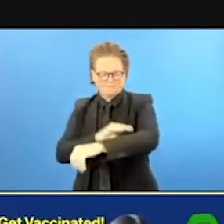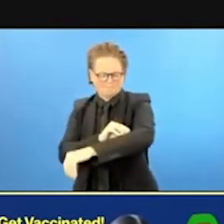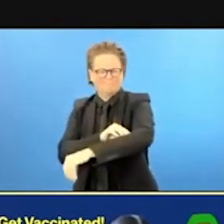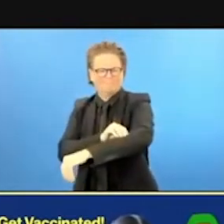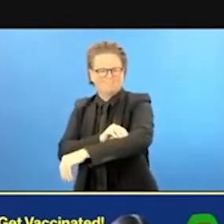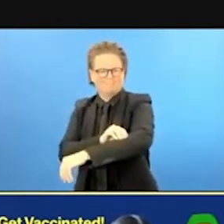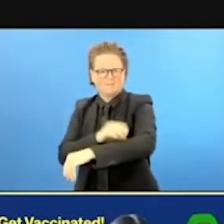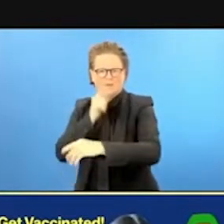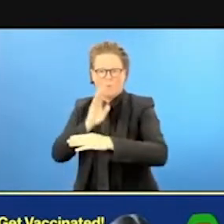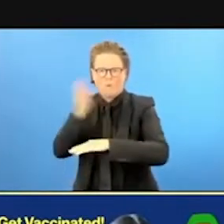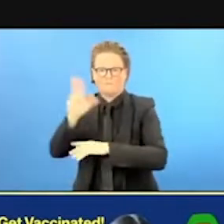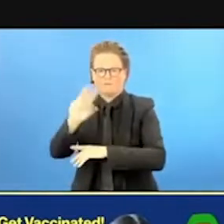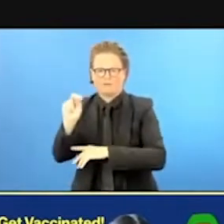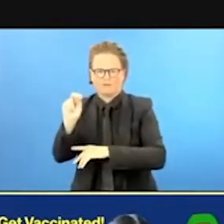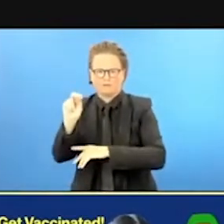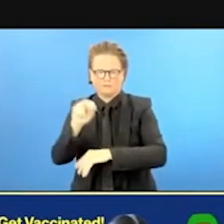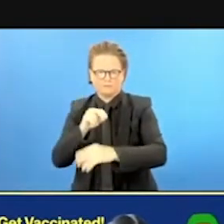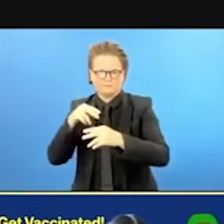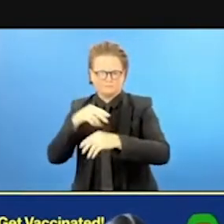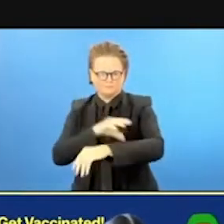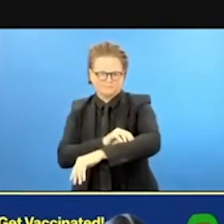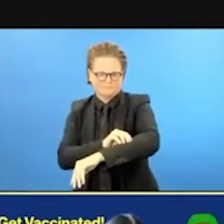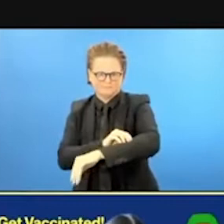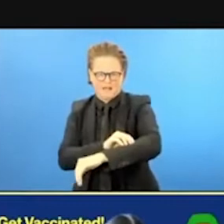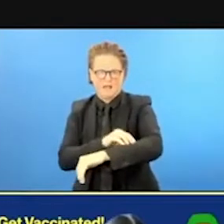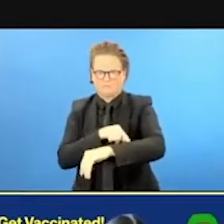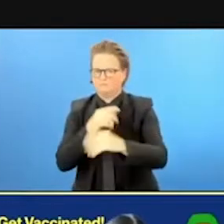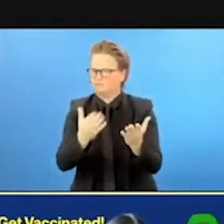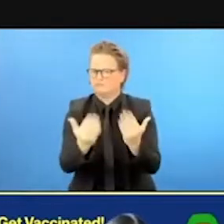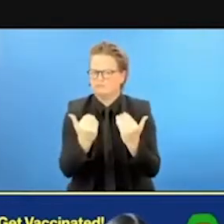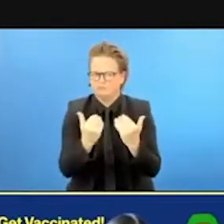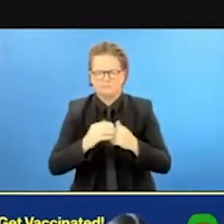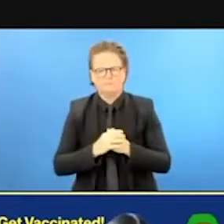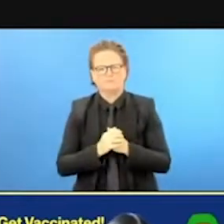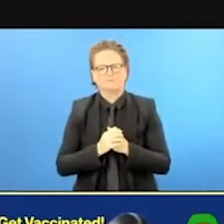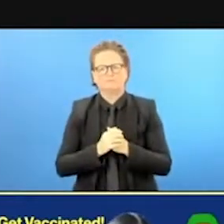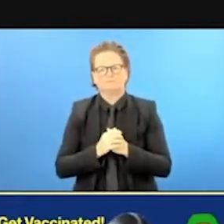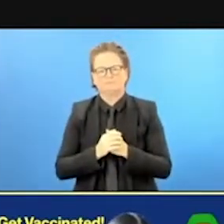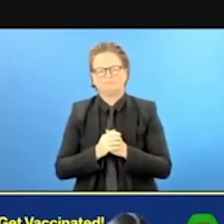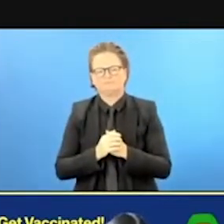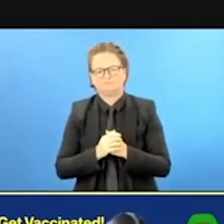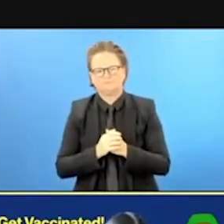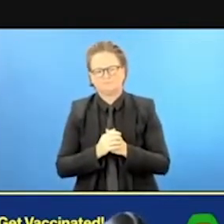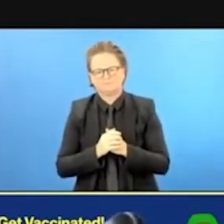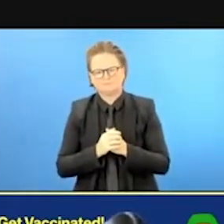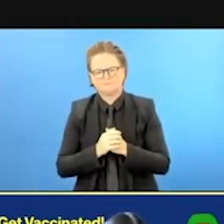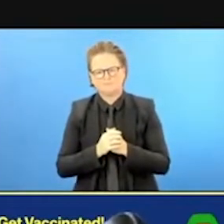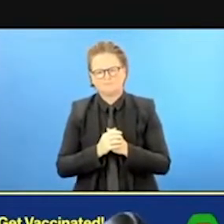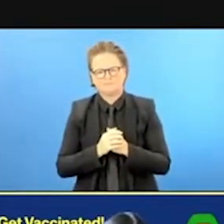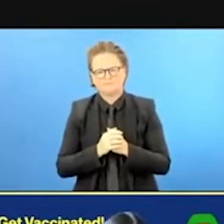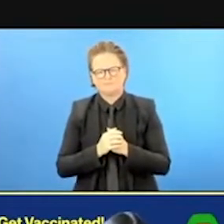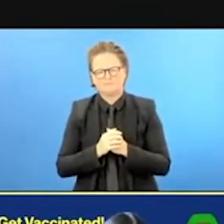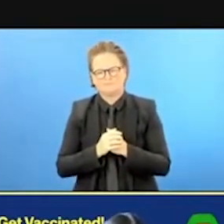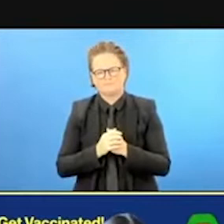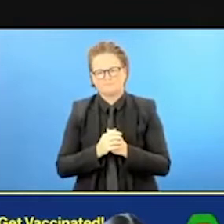And then diabetes. Again, this is another place where we were more inclusive than some of the guidance coming